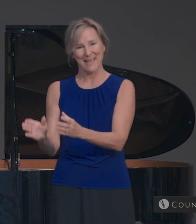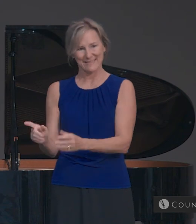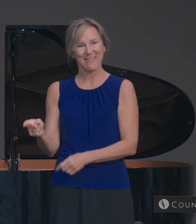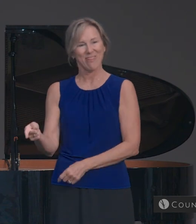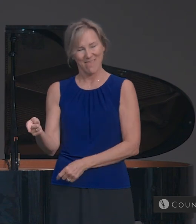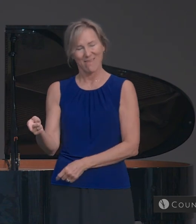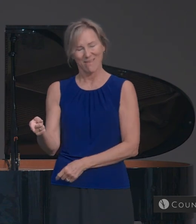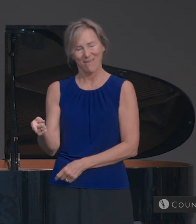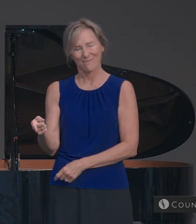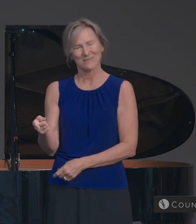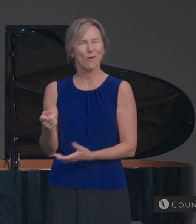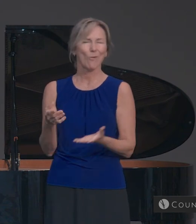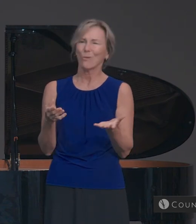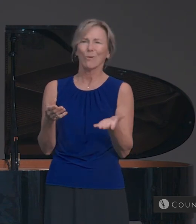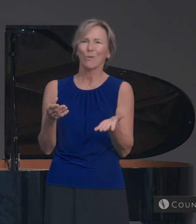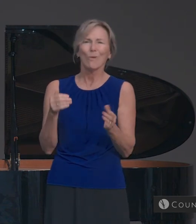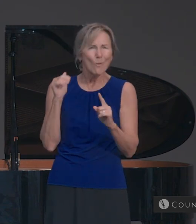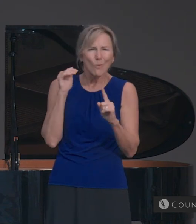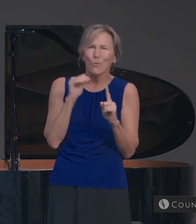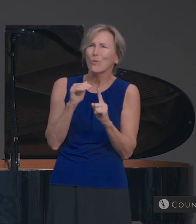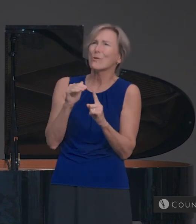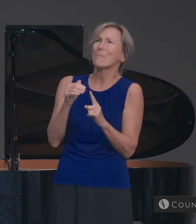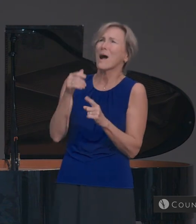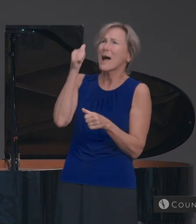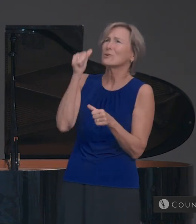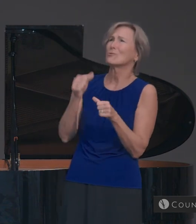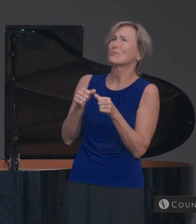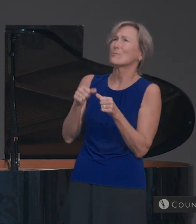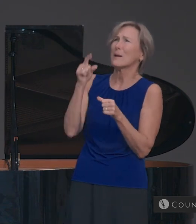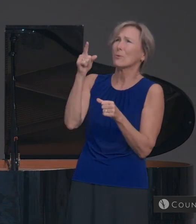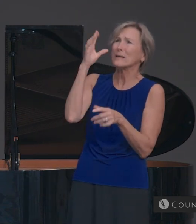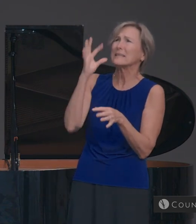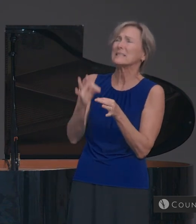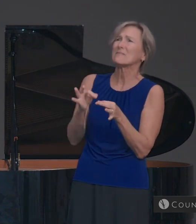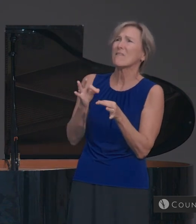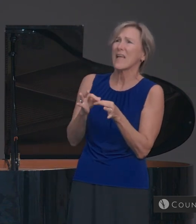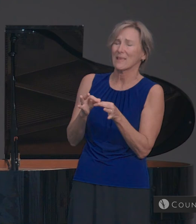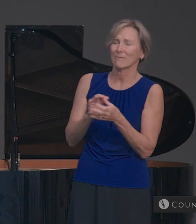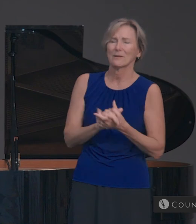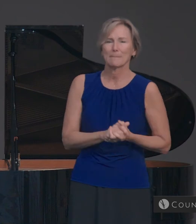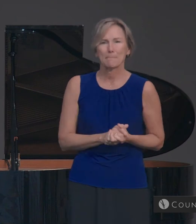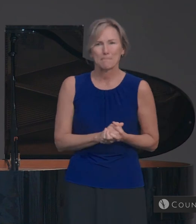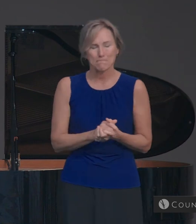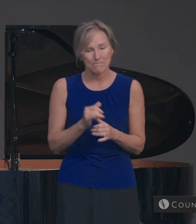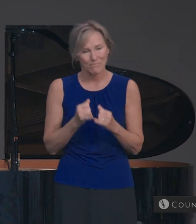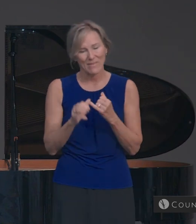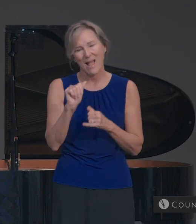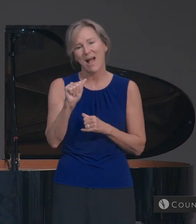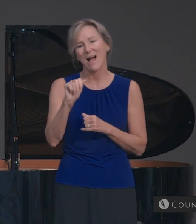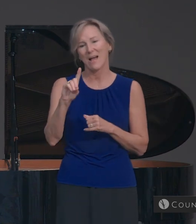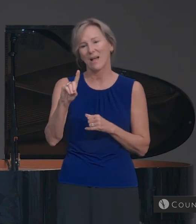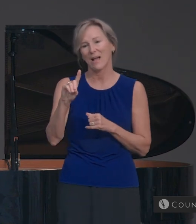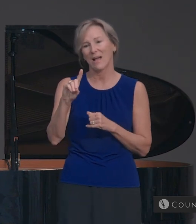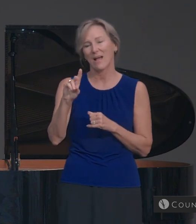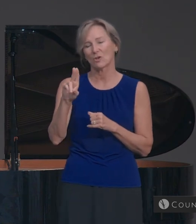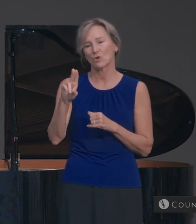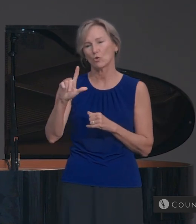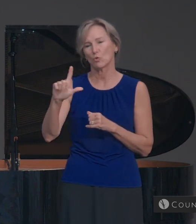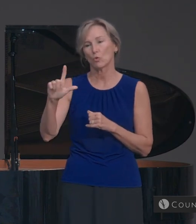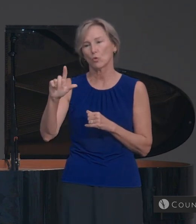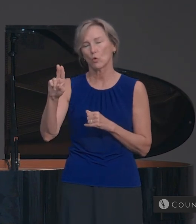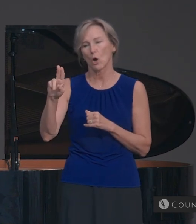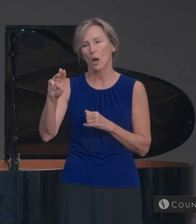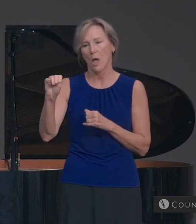remember the faithfulness of a fearsome God. We're moving quickly now. Finally, we reach Adullam. Adullam is